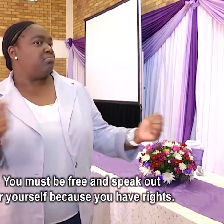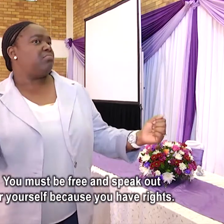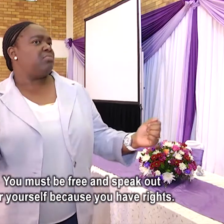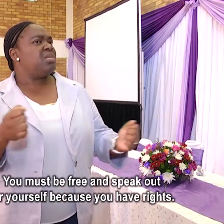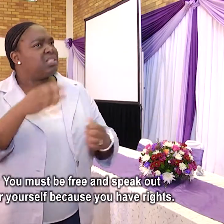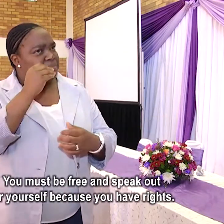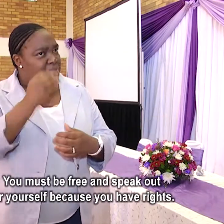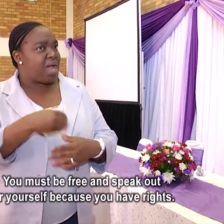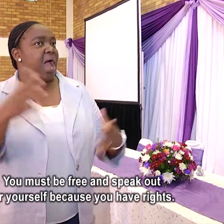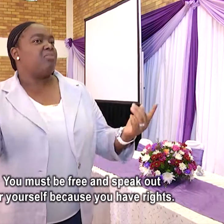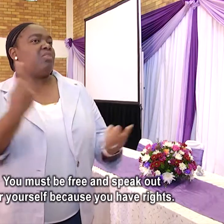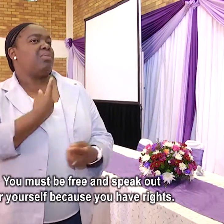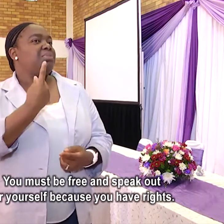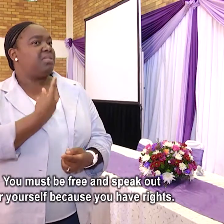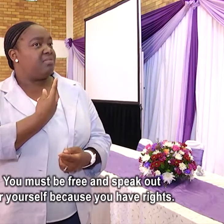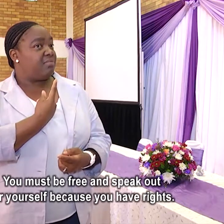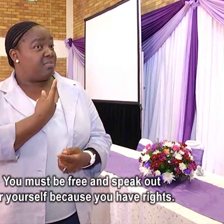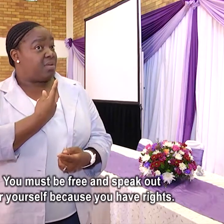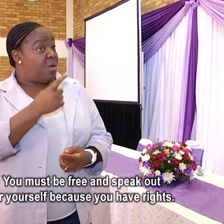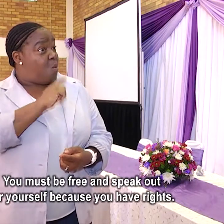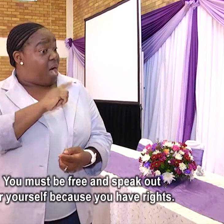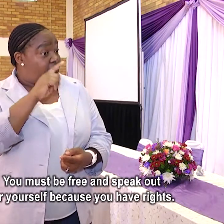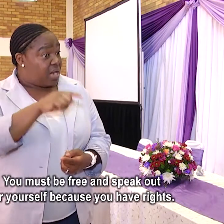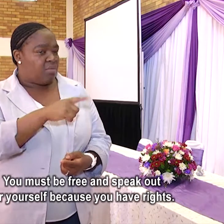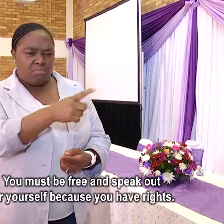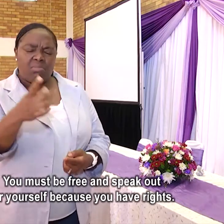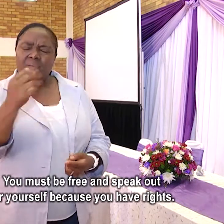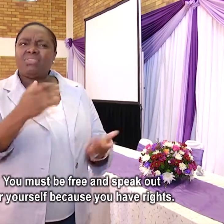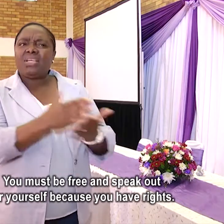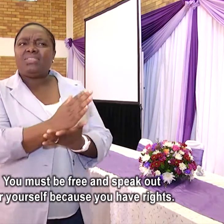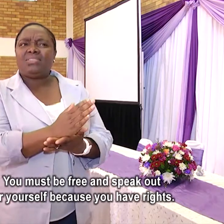You must be free and speak out for yourself because you have rights.